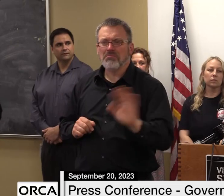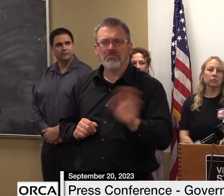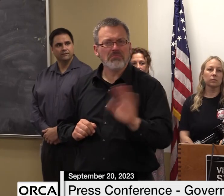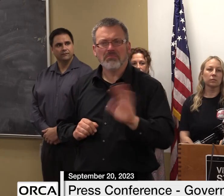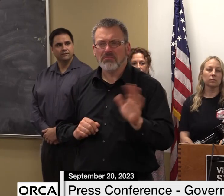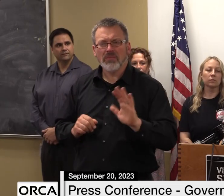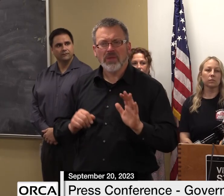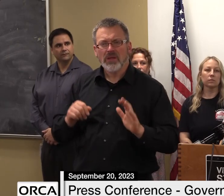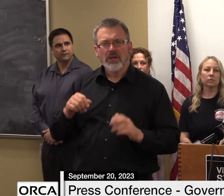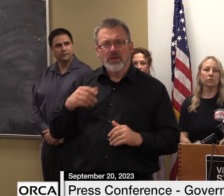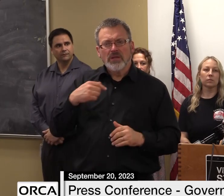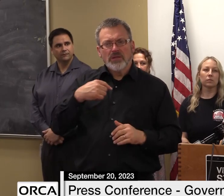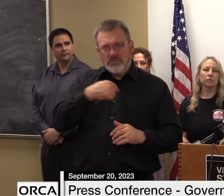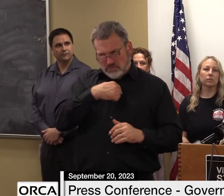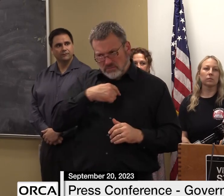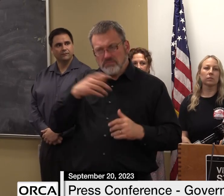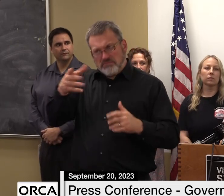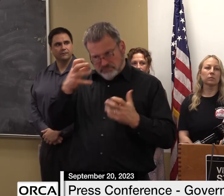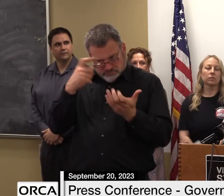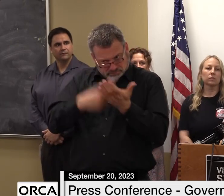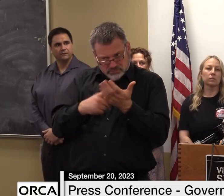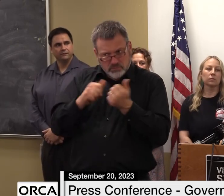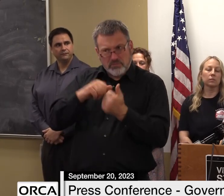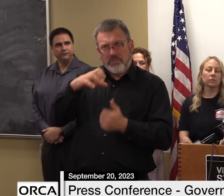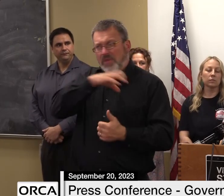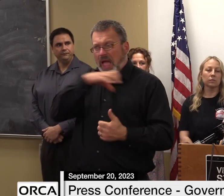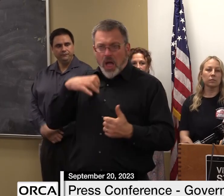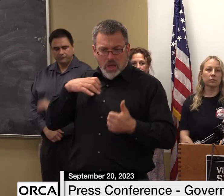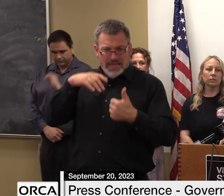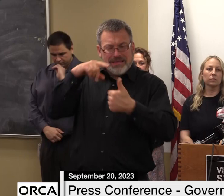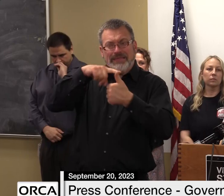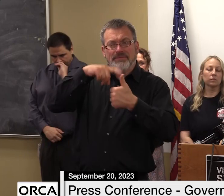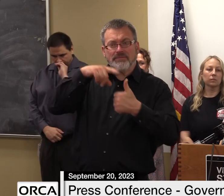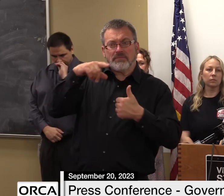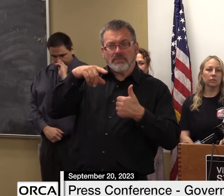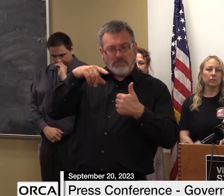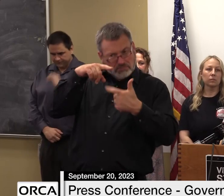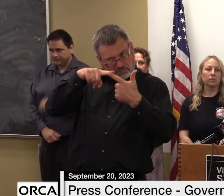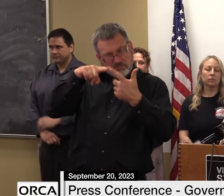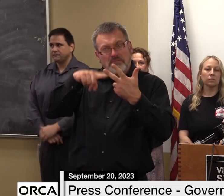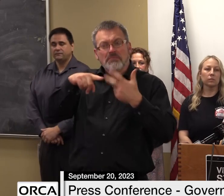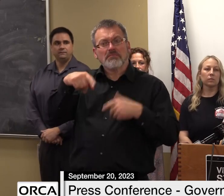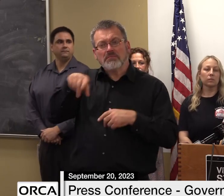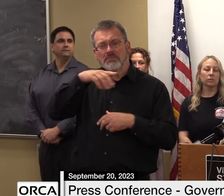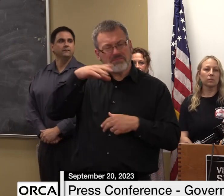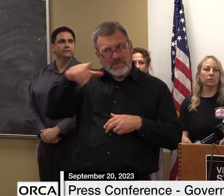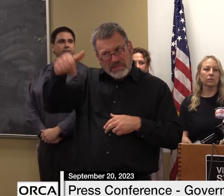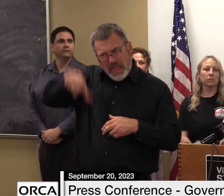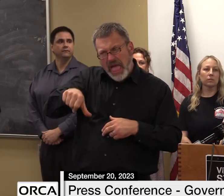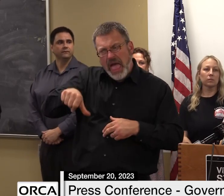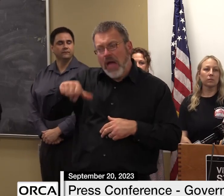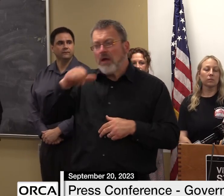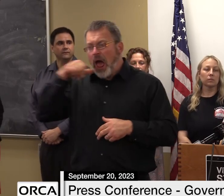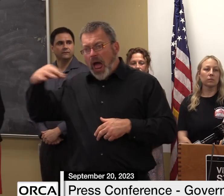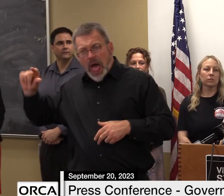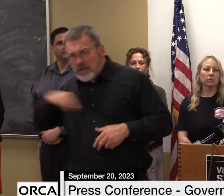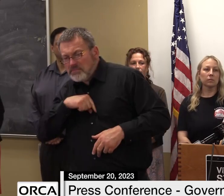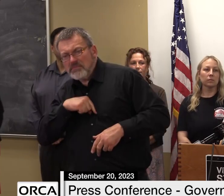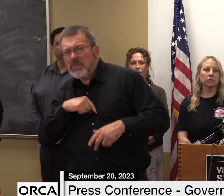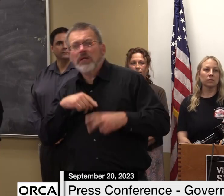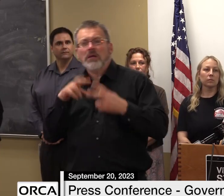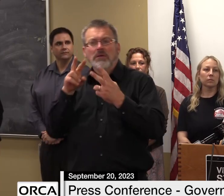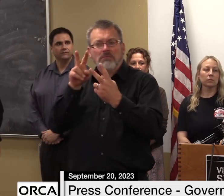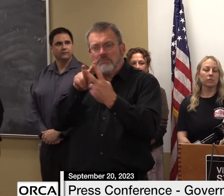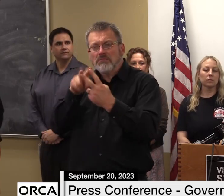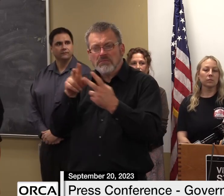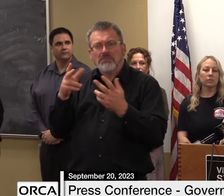over the ineligibility letters. That it doesn't mean that you're denied. It just means that you may be in a state where we need